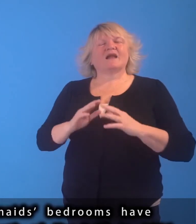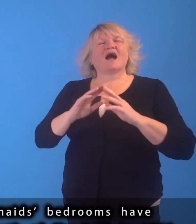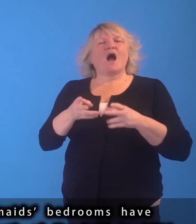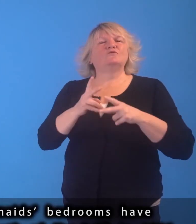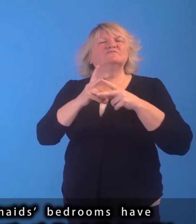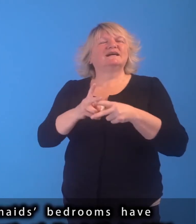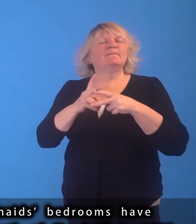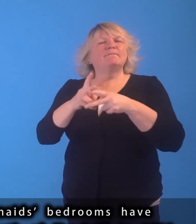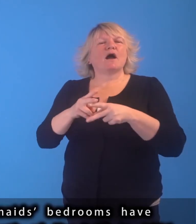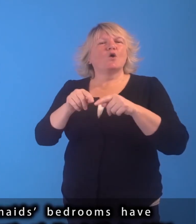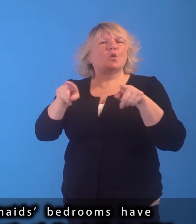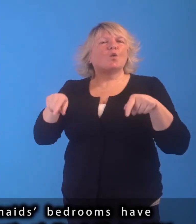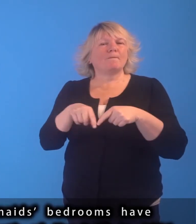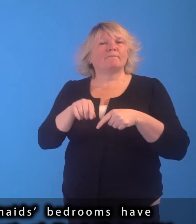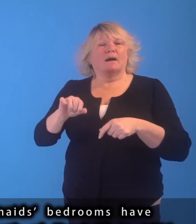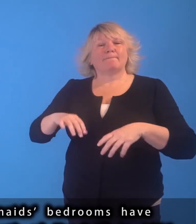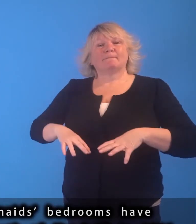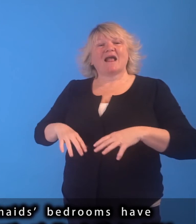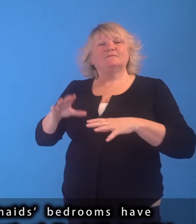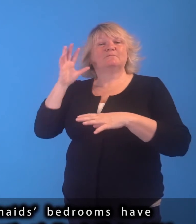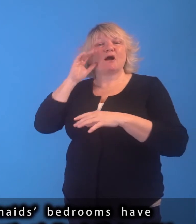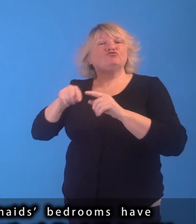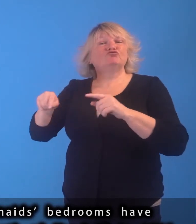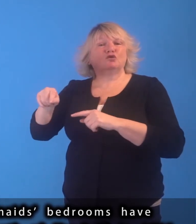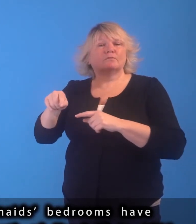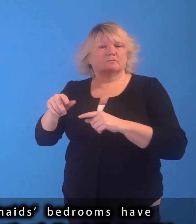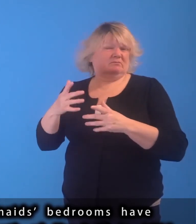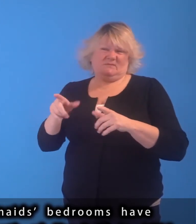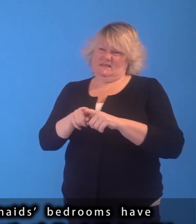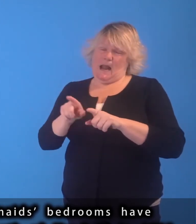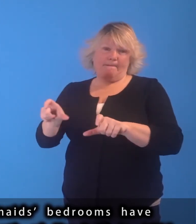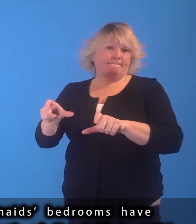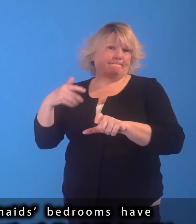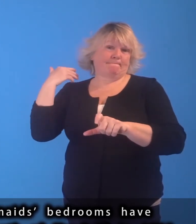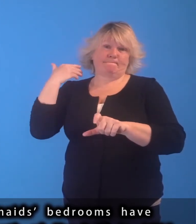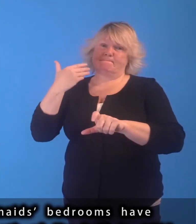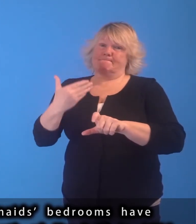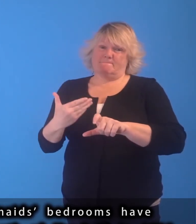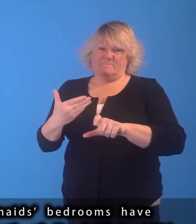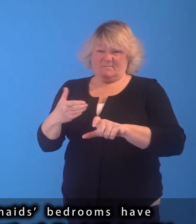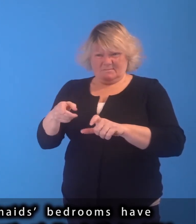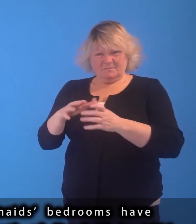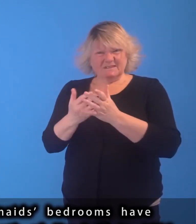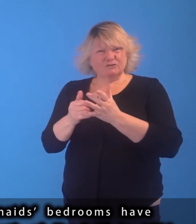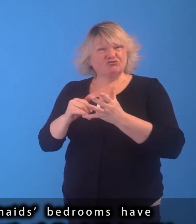principally of European origin. The glass dates to the 16th century.